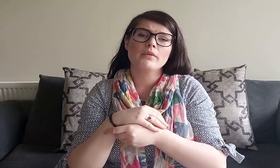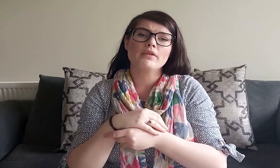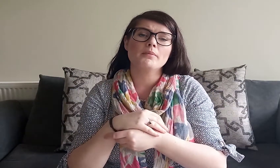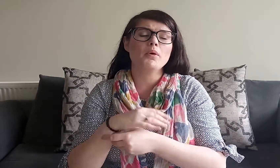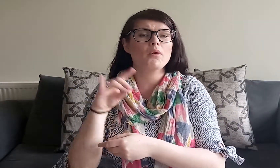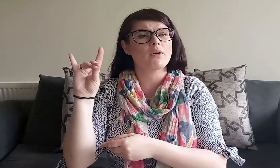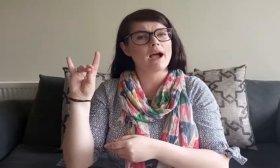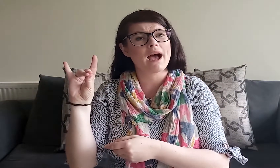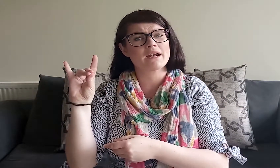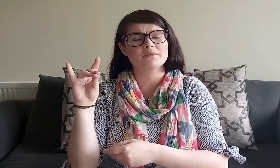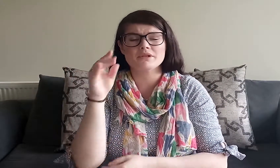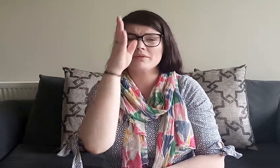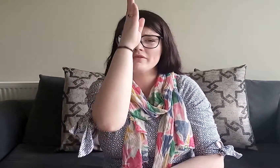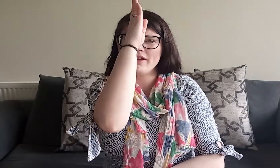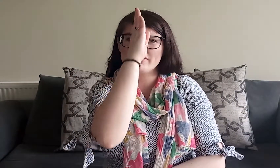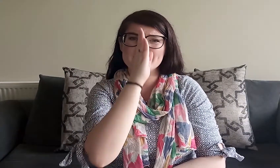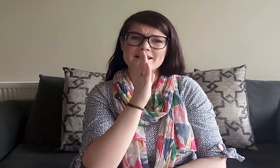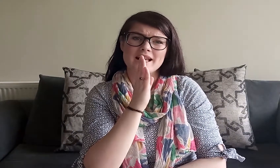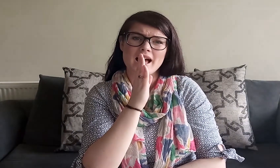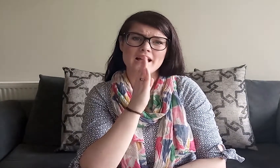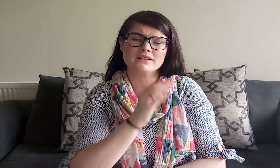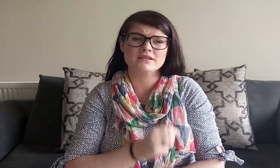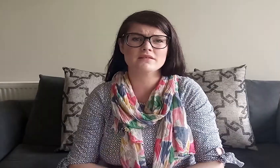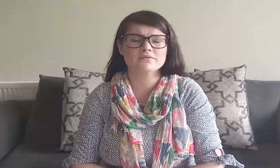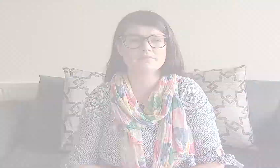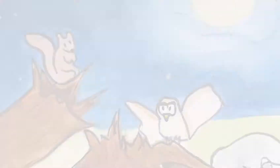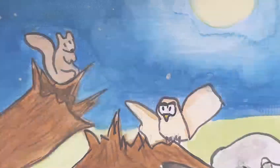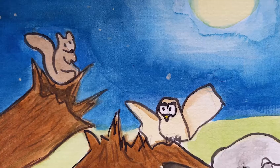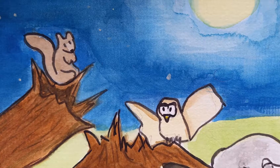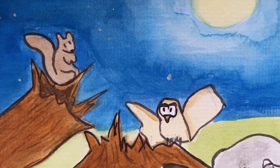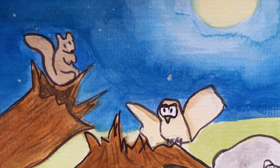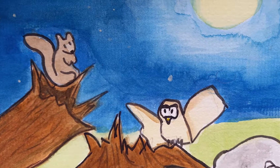The poor animals were very sad.